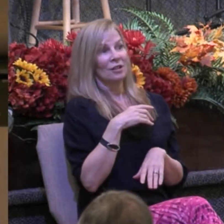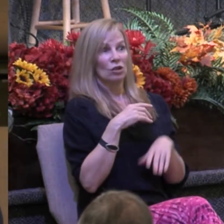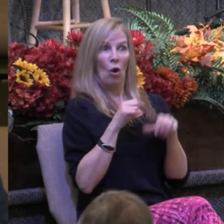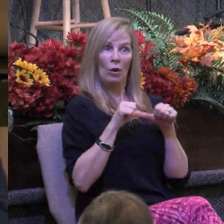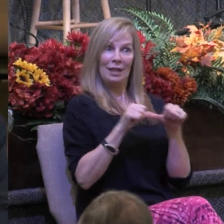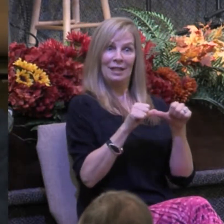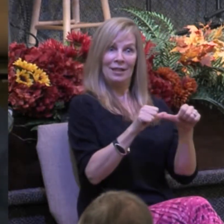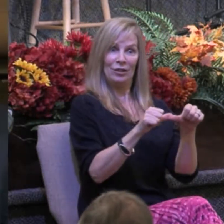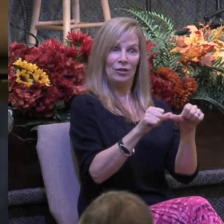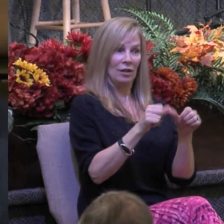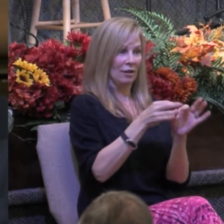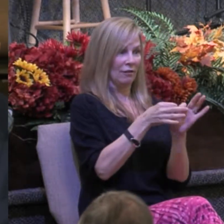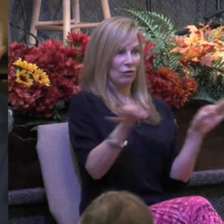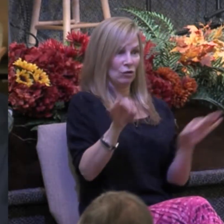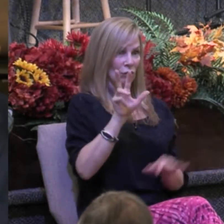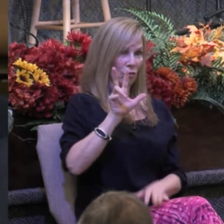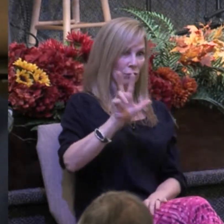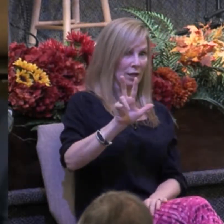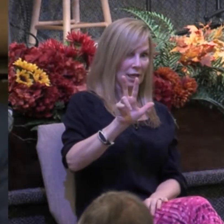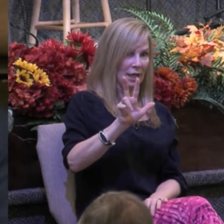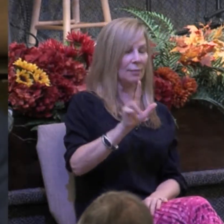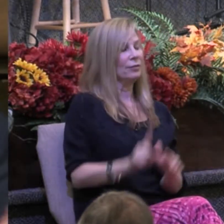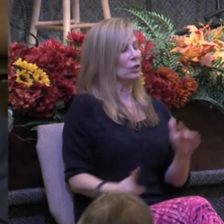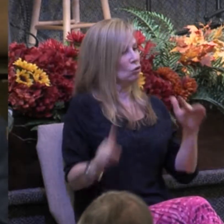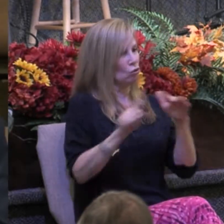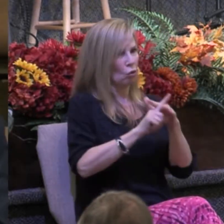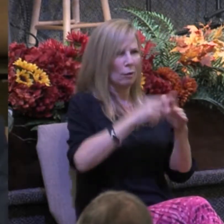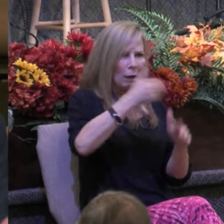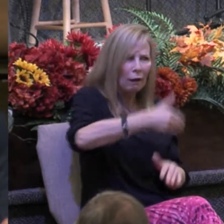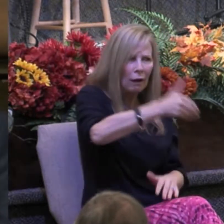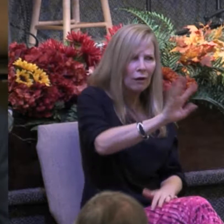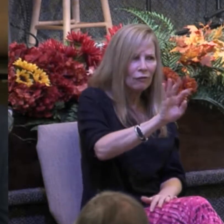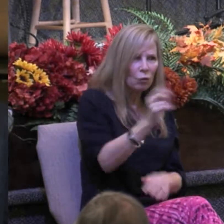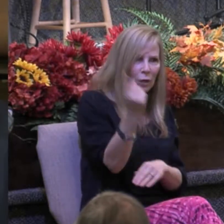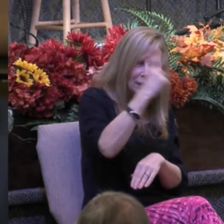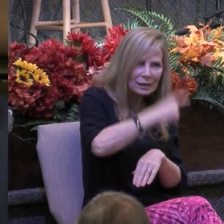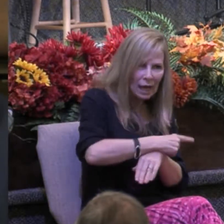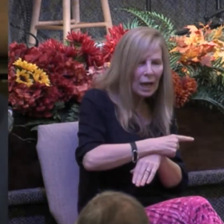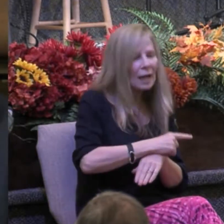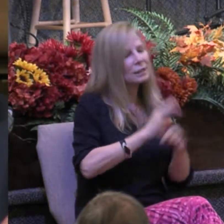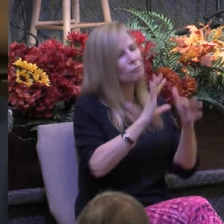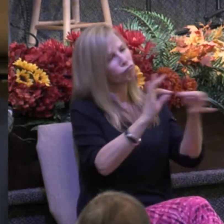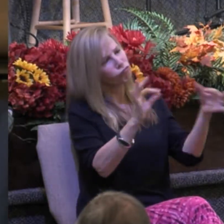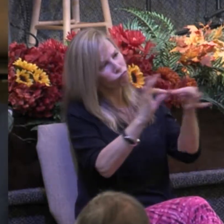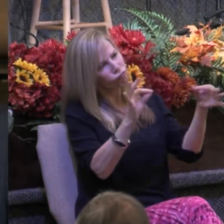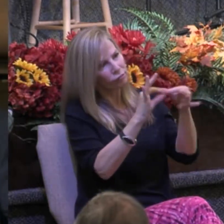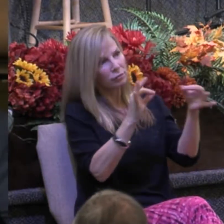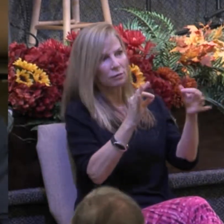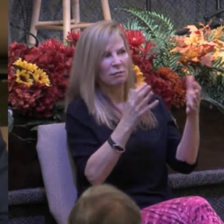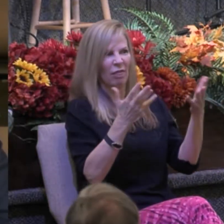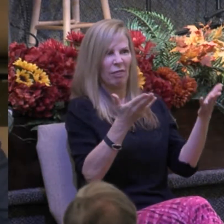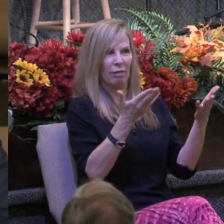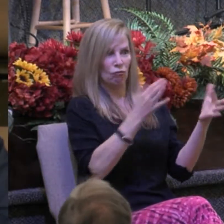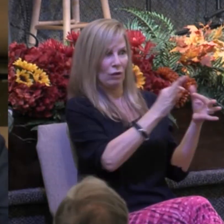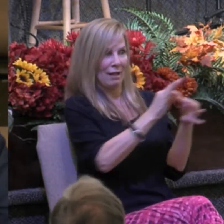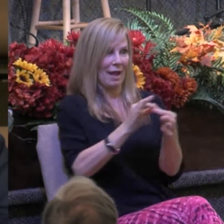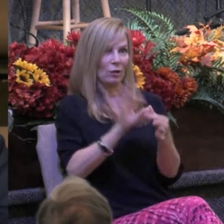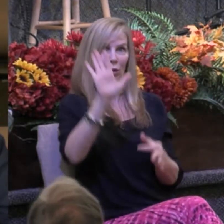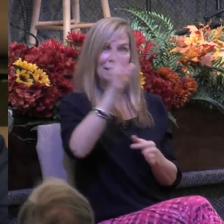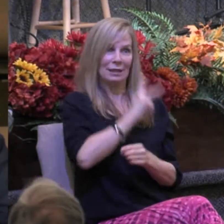continuing in verse 3, appearing to them over a period of 40 days and speaking, notice, of the things concerning the kingdom of